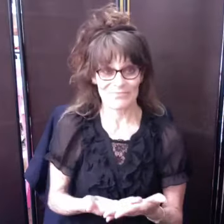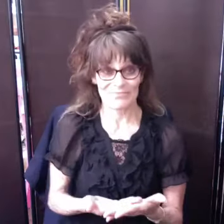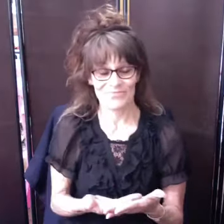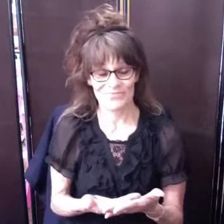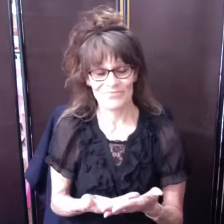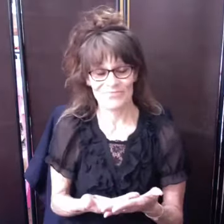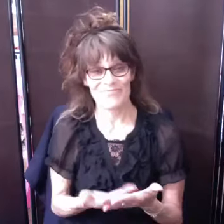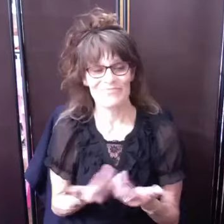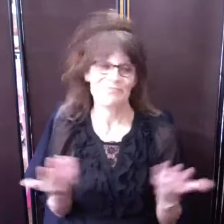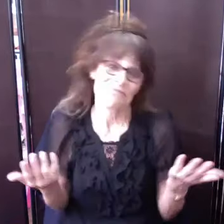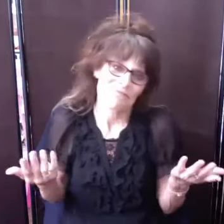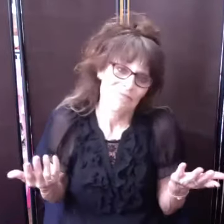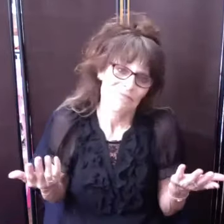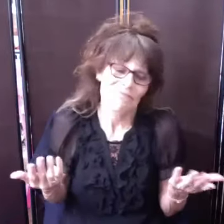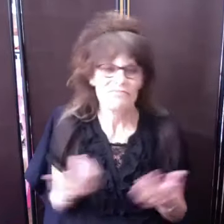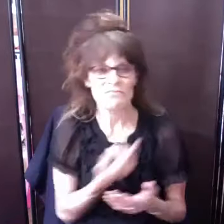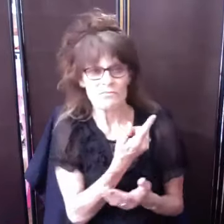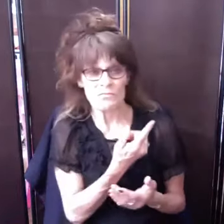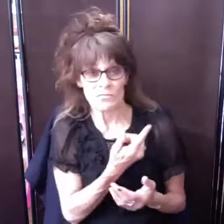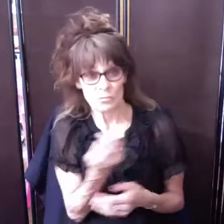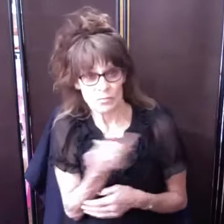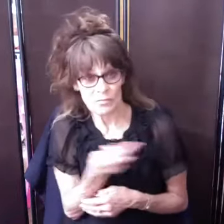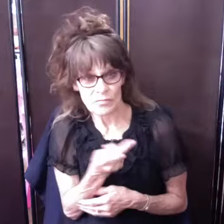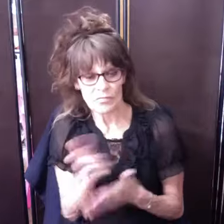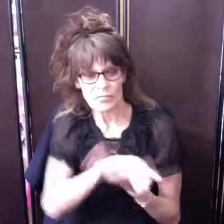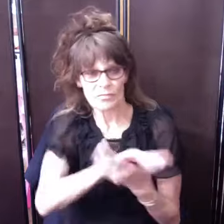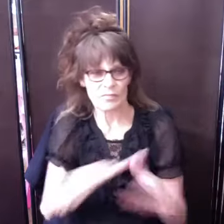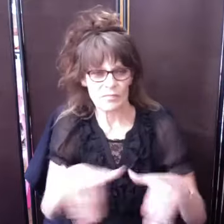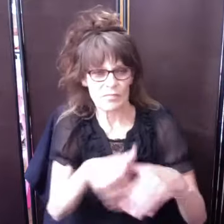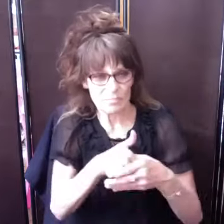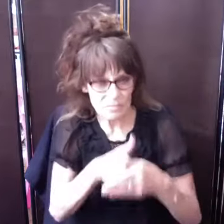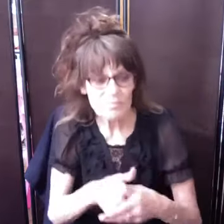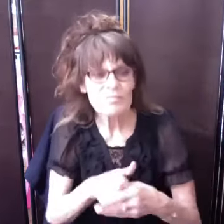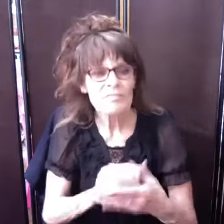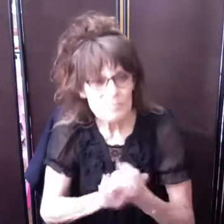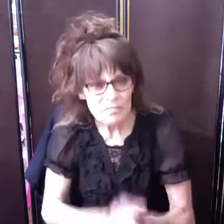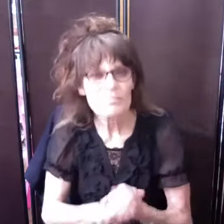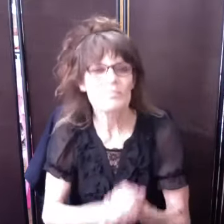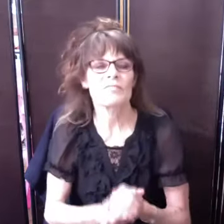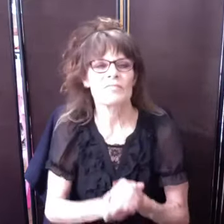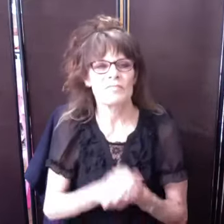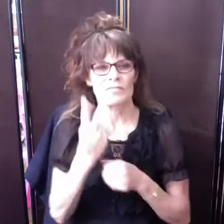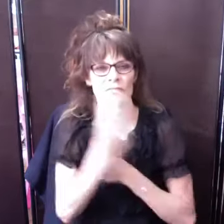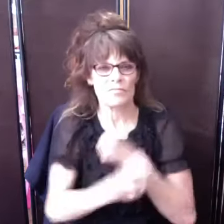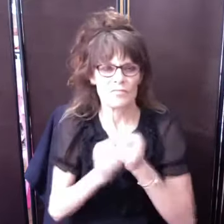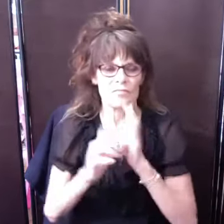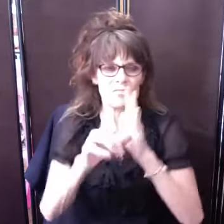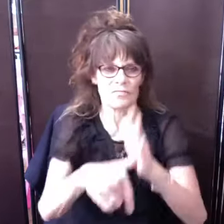So a year after she graduated, they engaged to be married. A year after that, they got married. And a year after that, they had me. I was their only child. We lived in a big